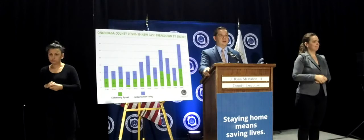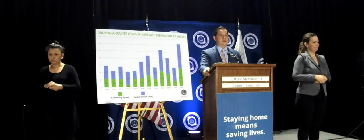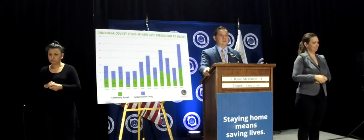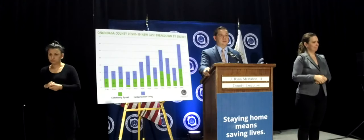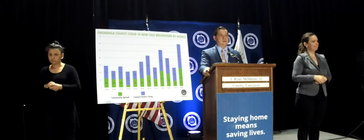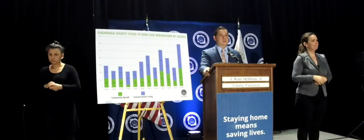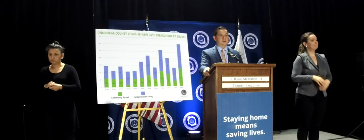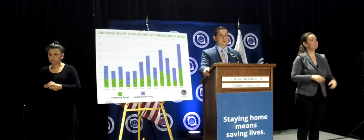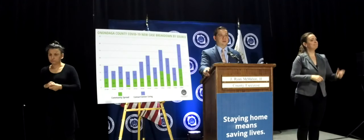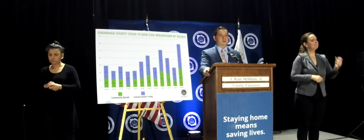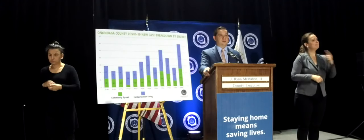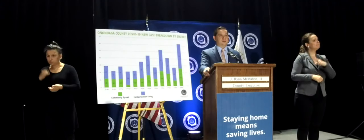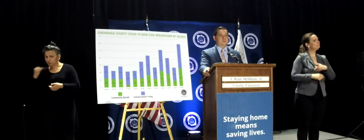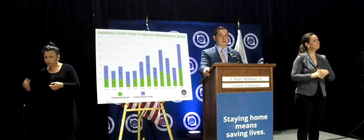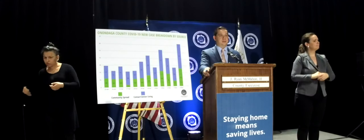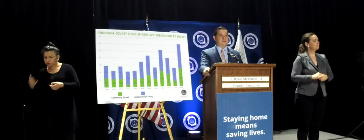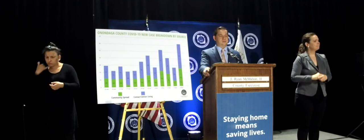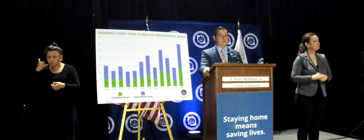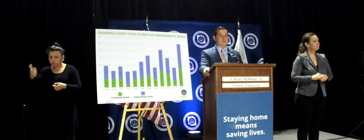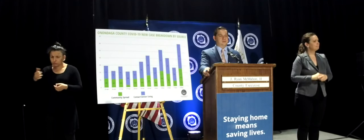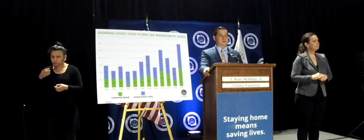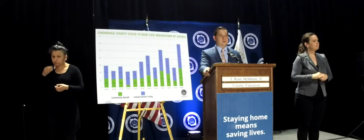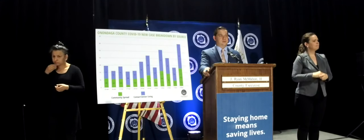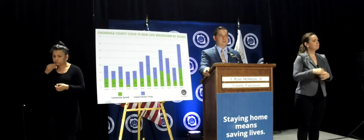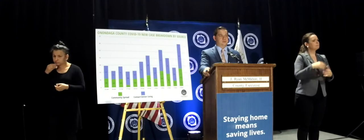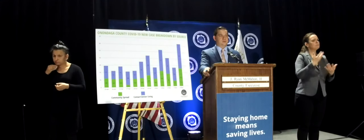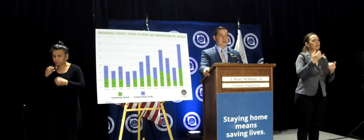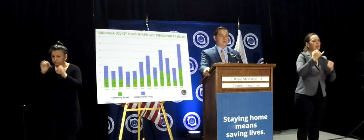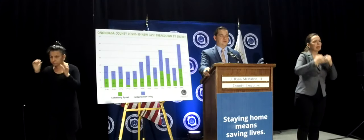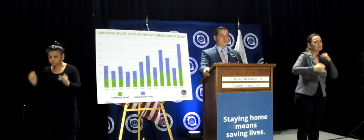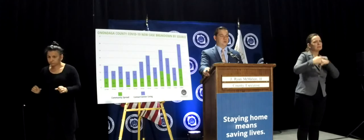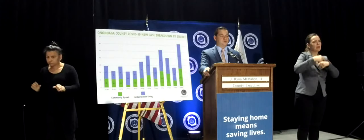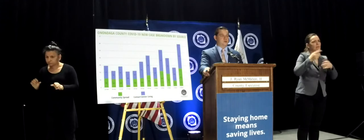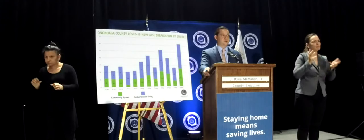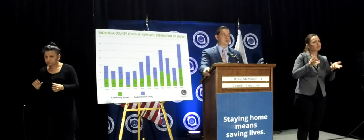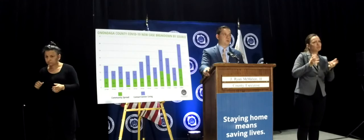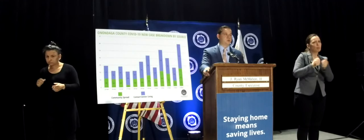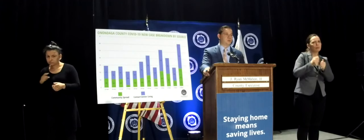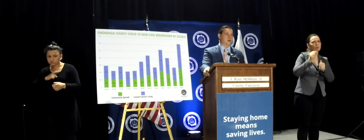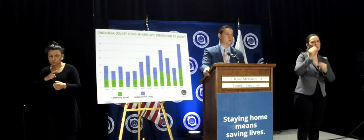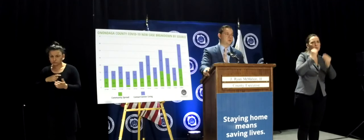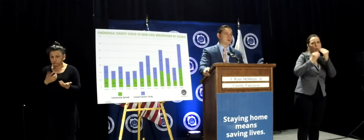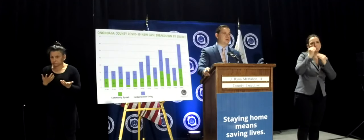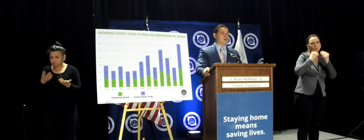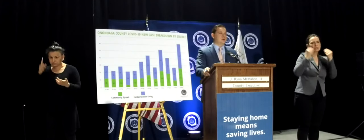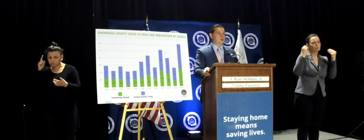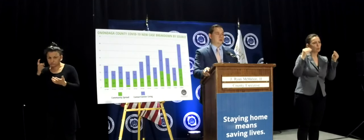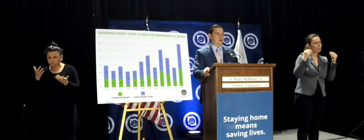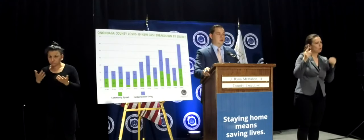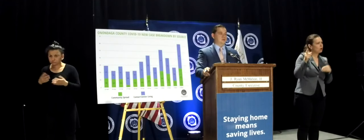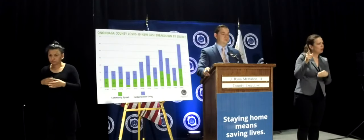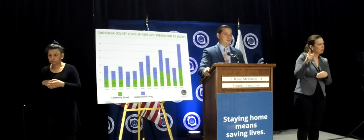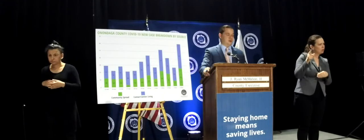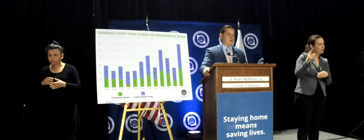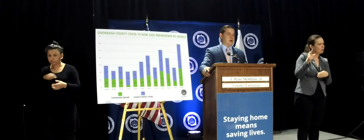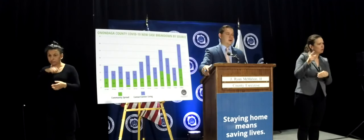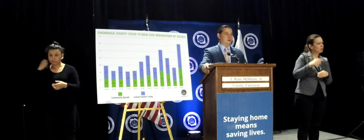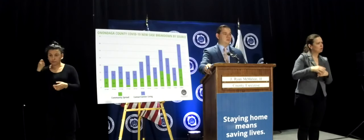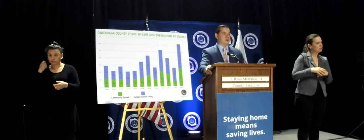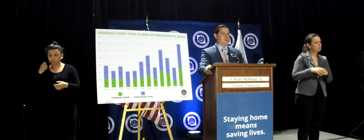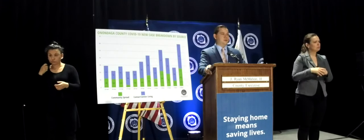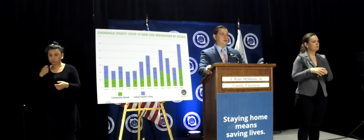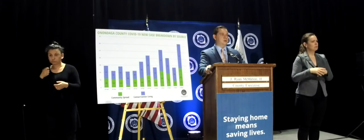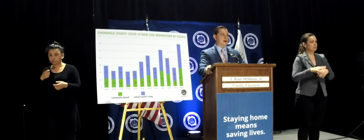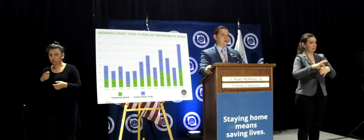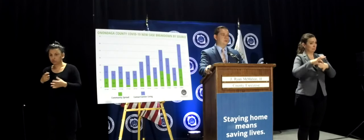think look at the meat is a little bit of a challenge for the grocery stores. I spoke to them last week. Very scary